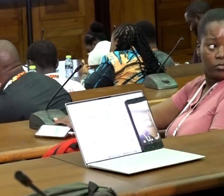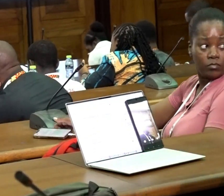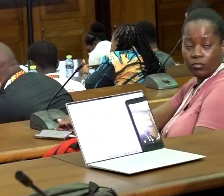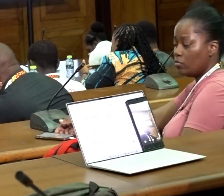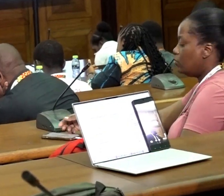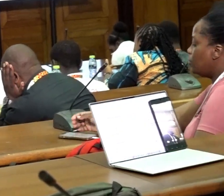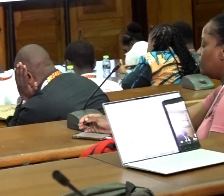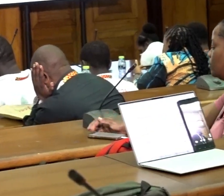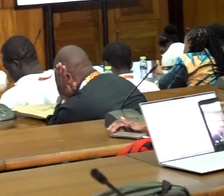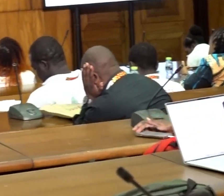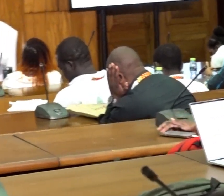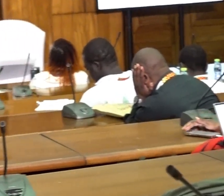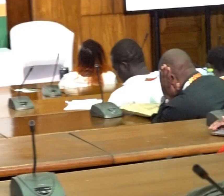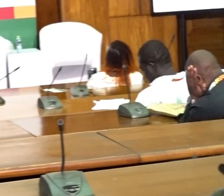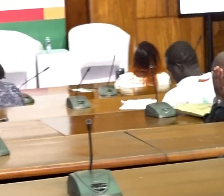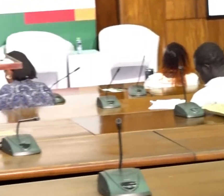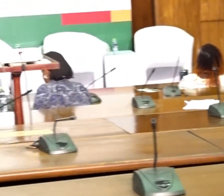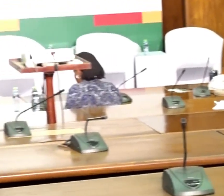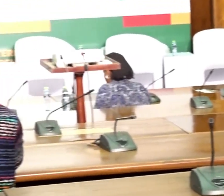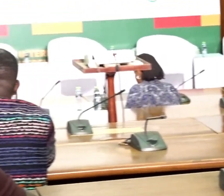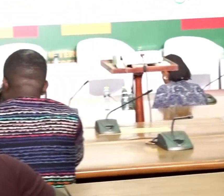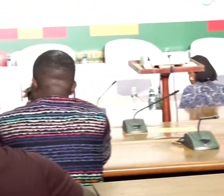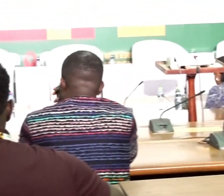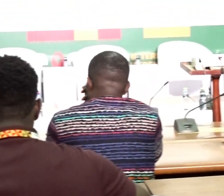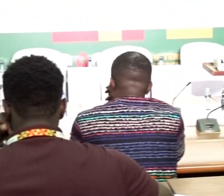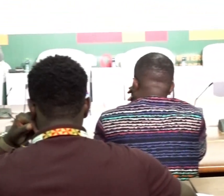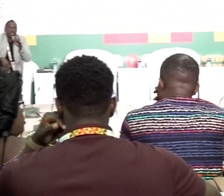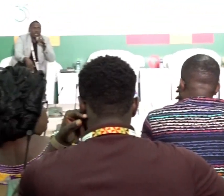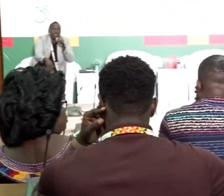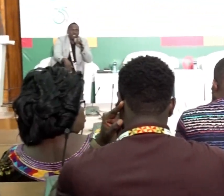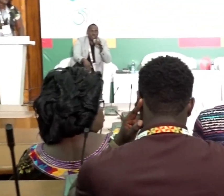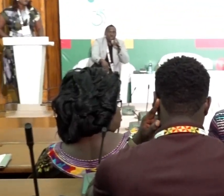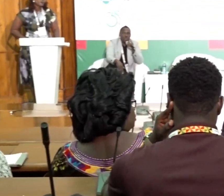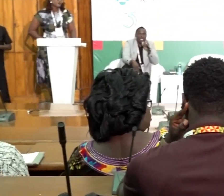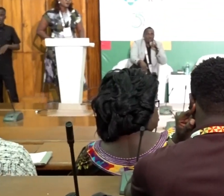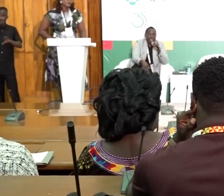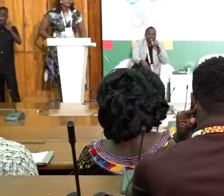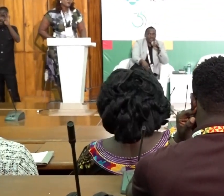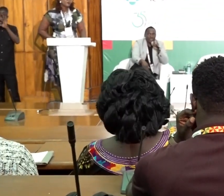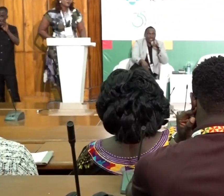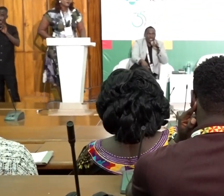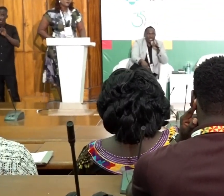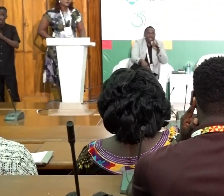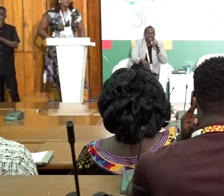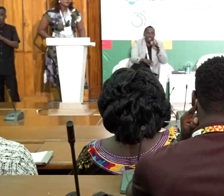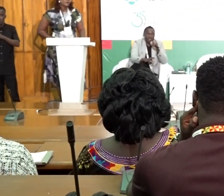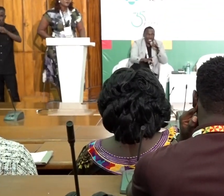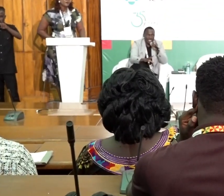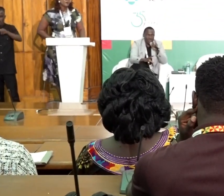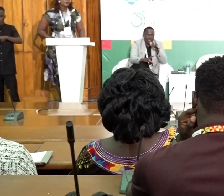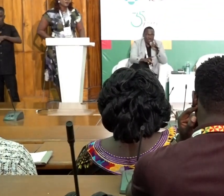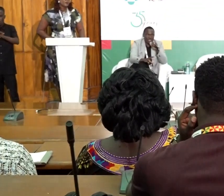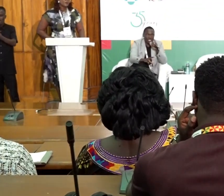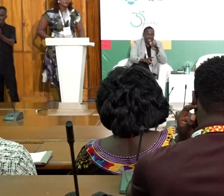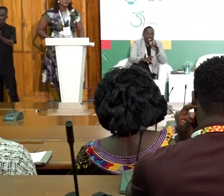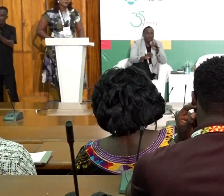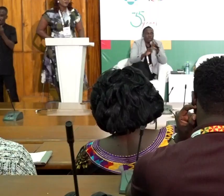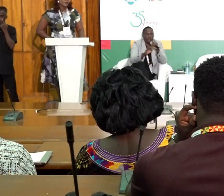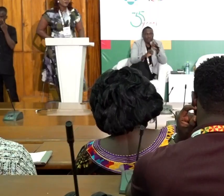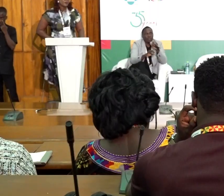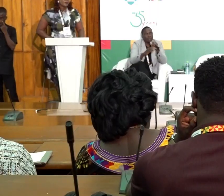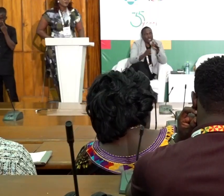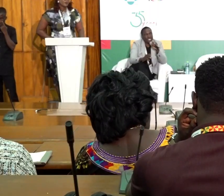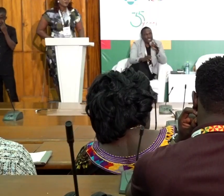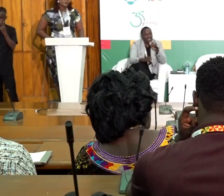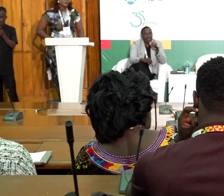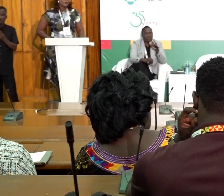right. Thank you. So for my choice, the tool was based on evidence that we looked at.